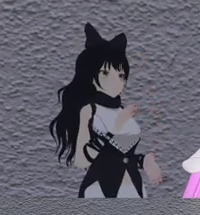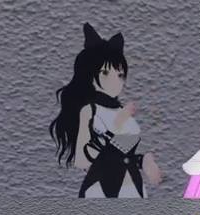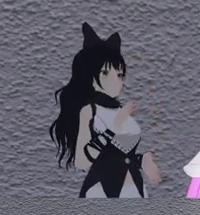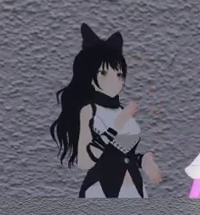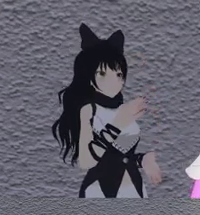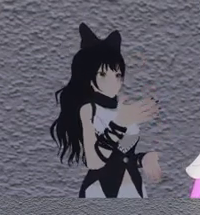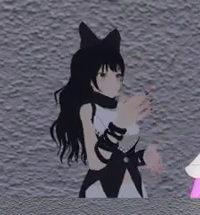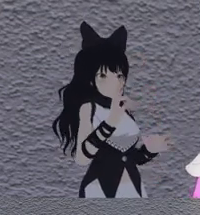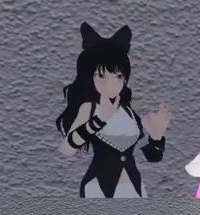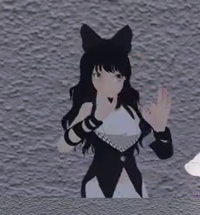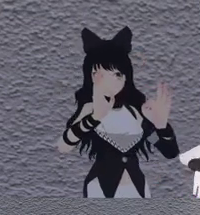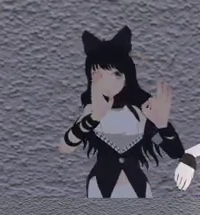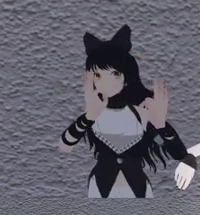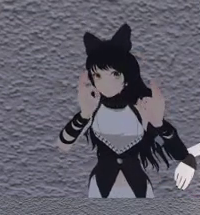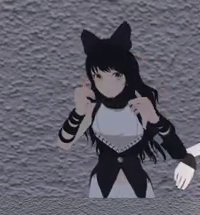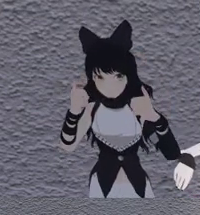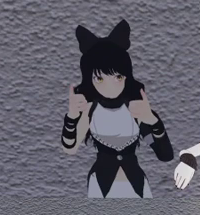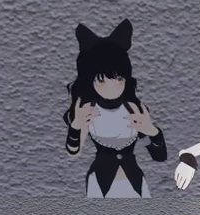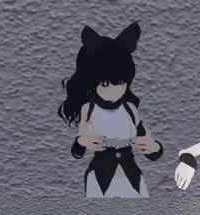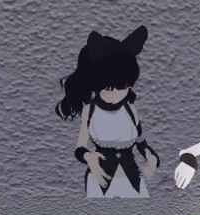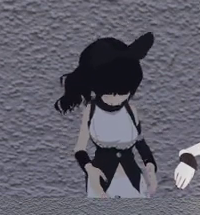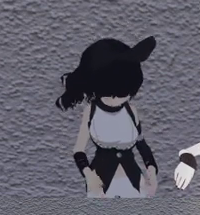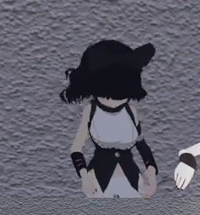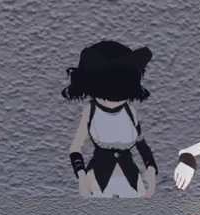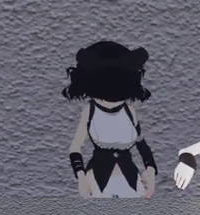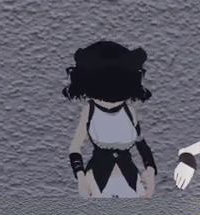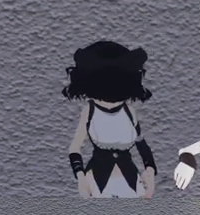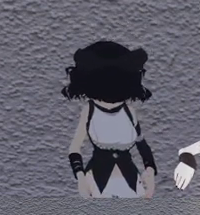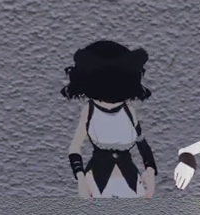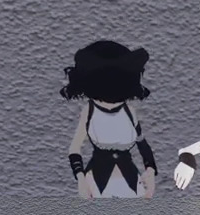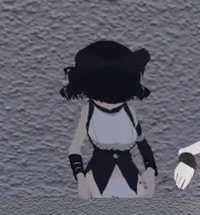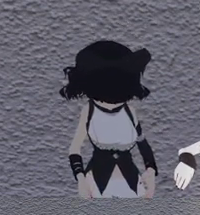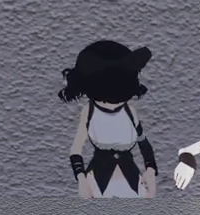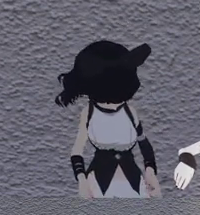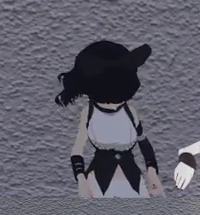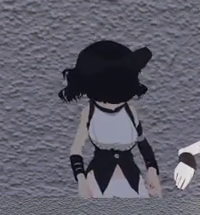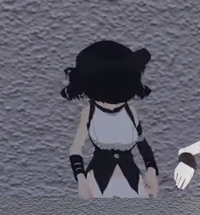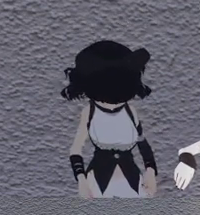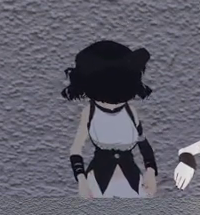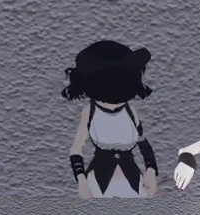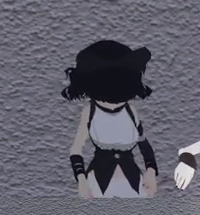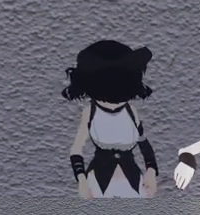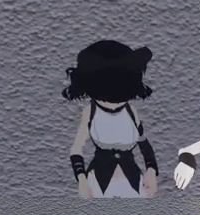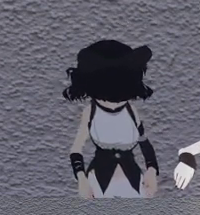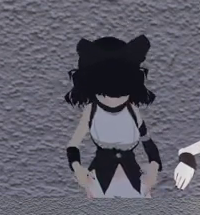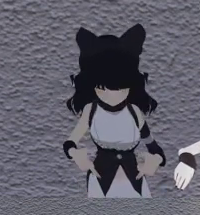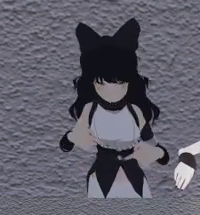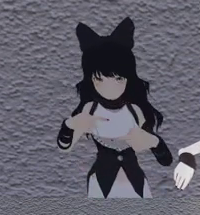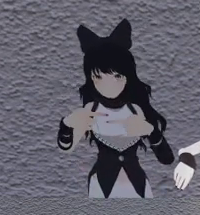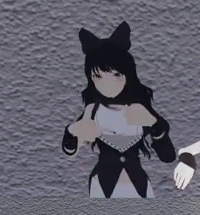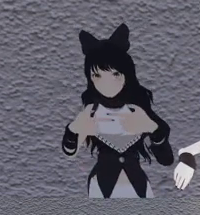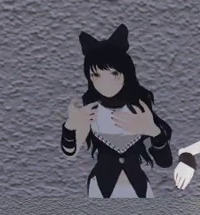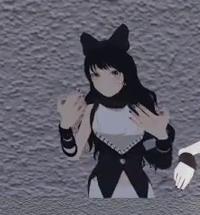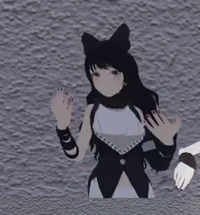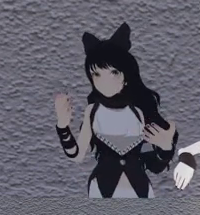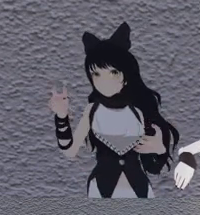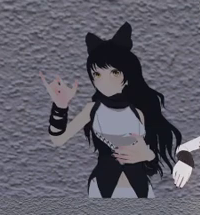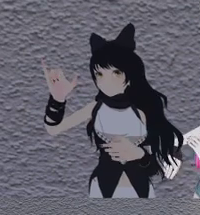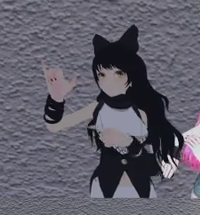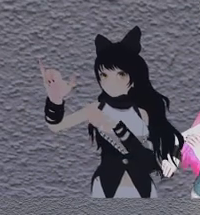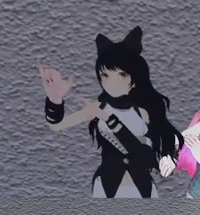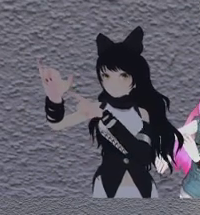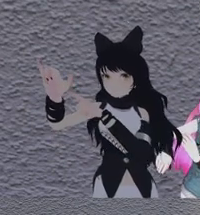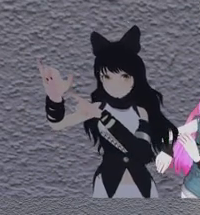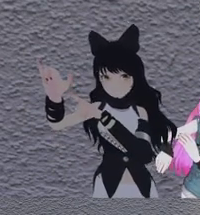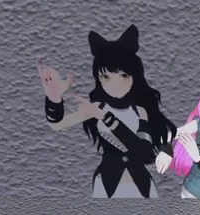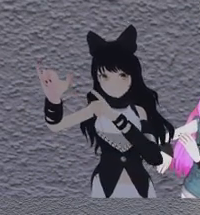Yeah, search. Mhm. Now this